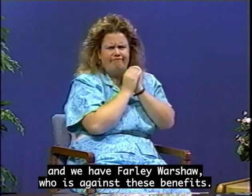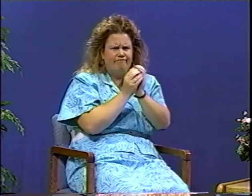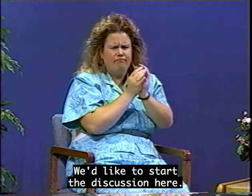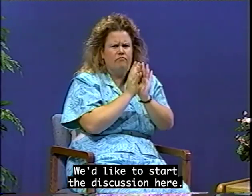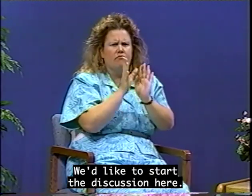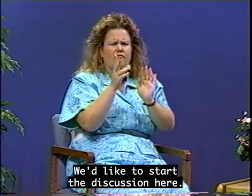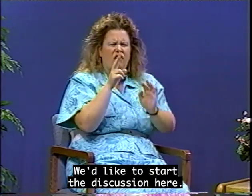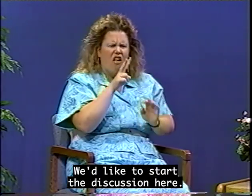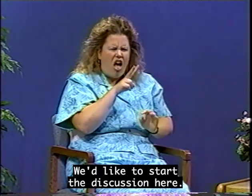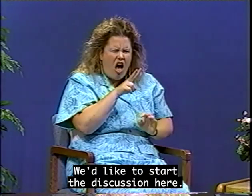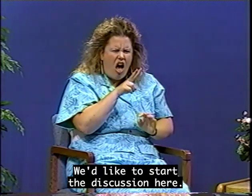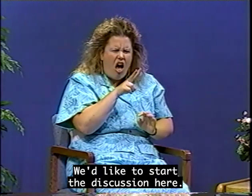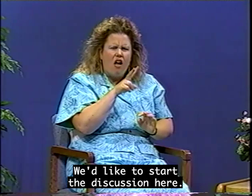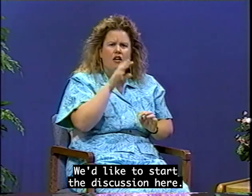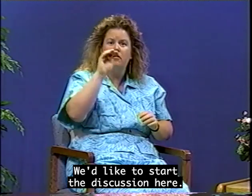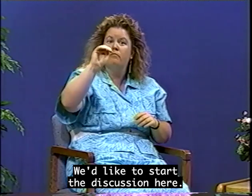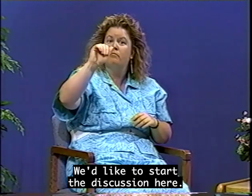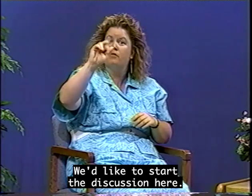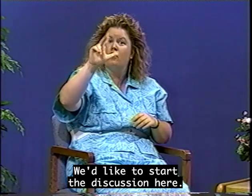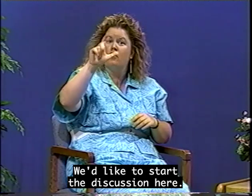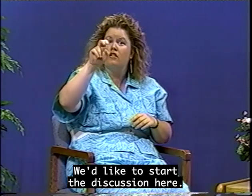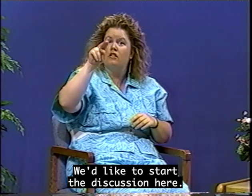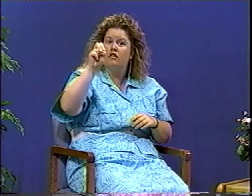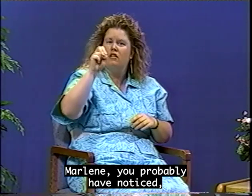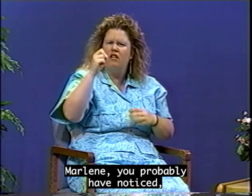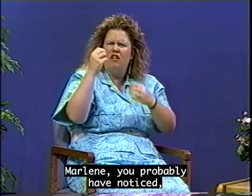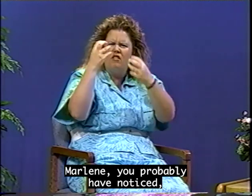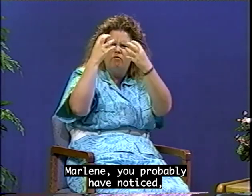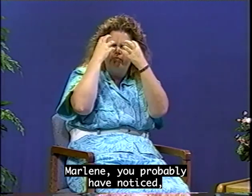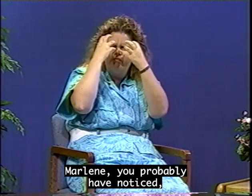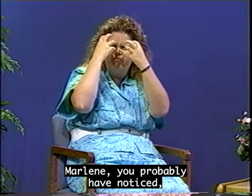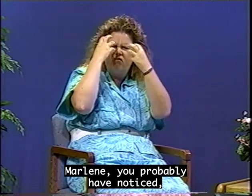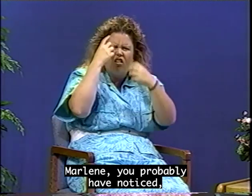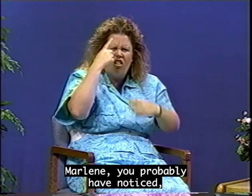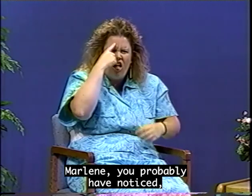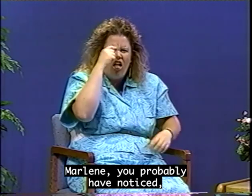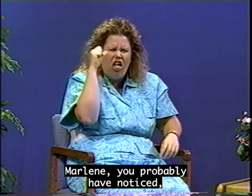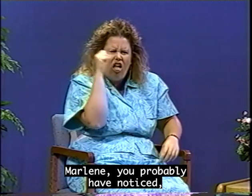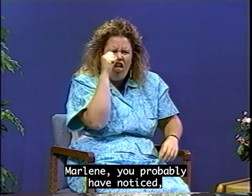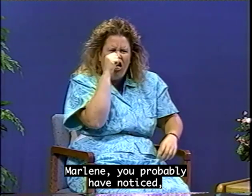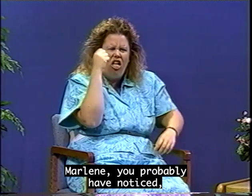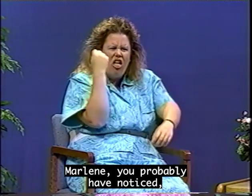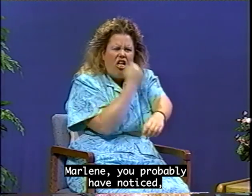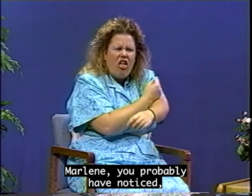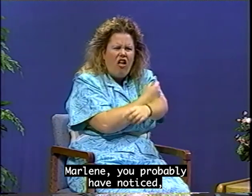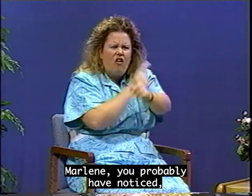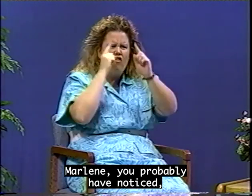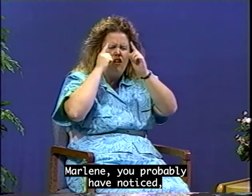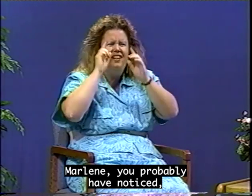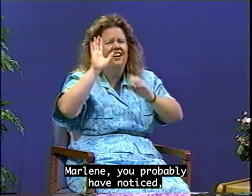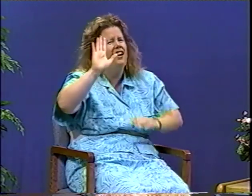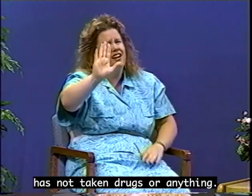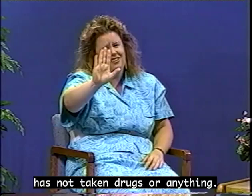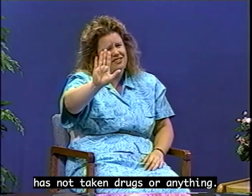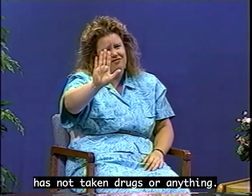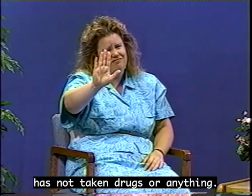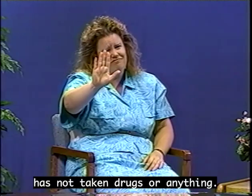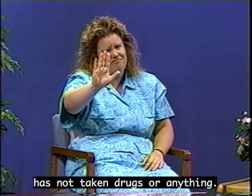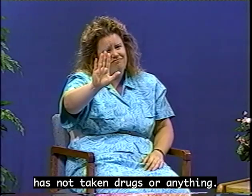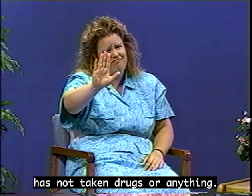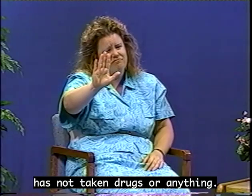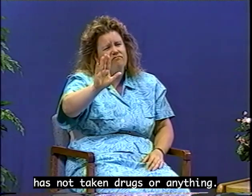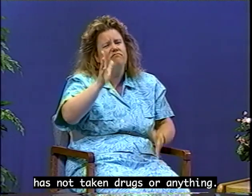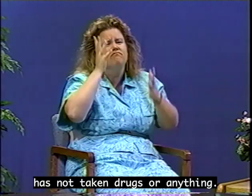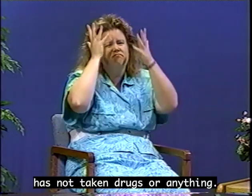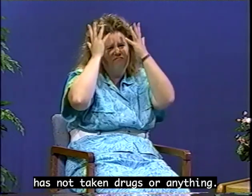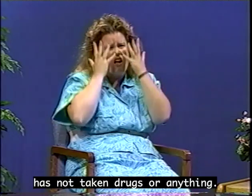benefits. We'd like to start the discussion here. Marlene, you probably have noticed, has